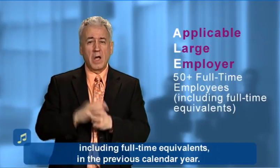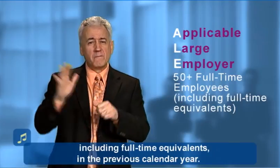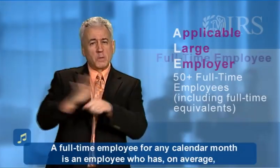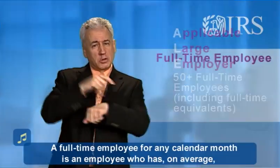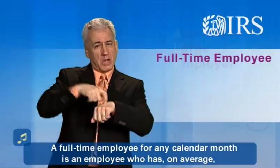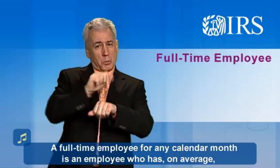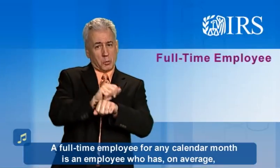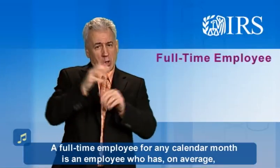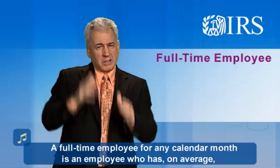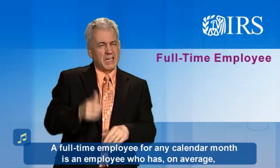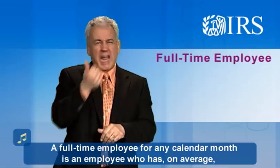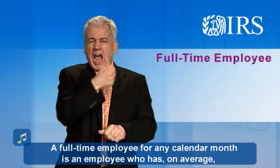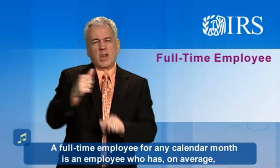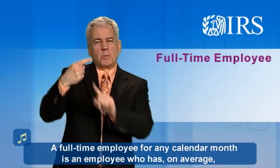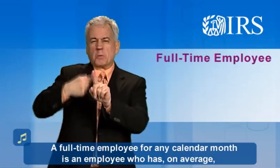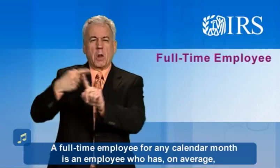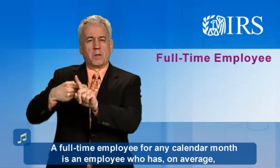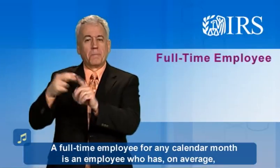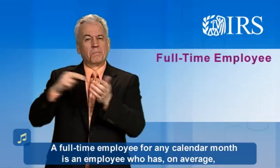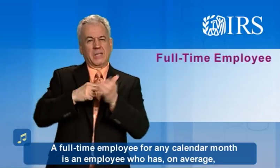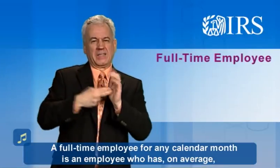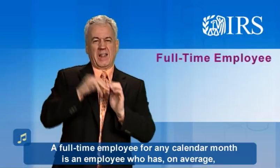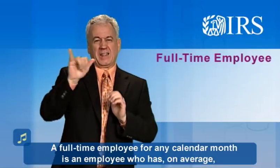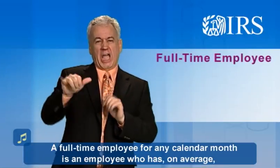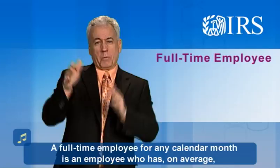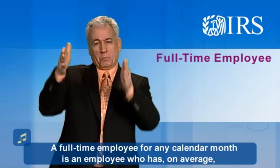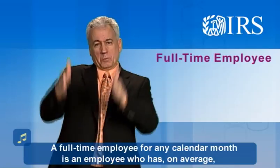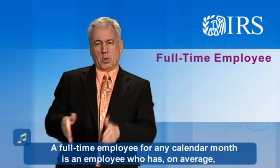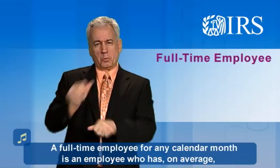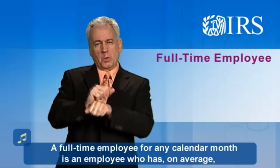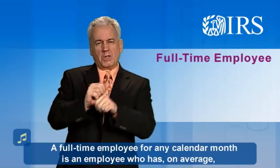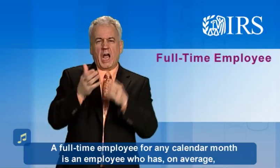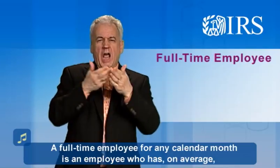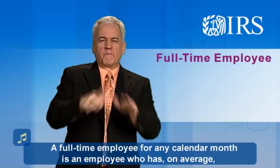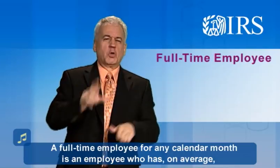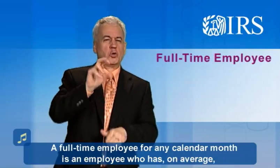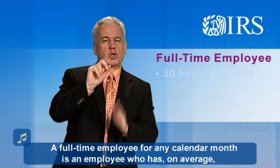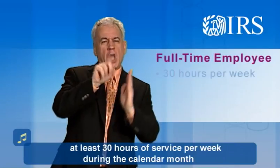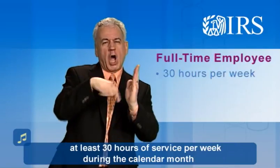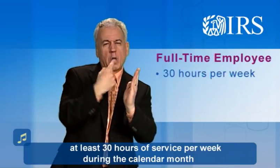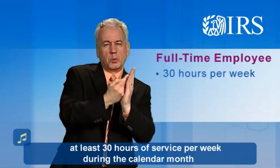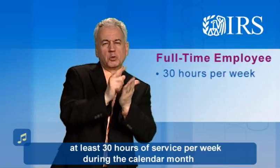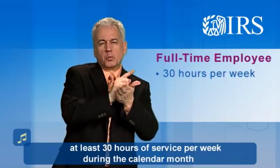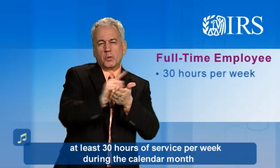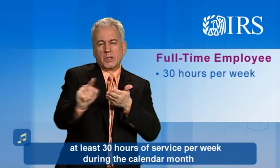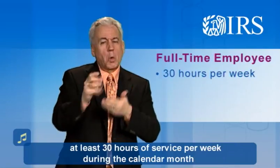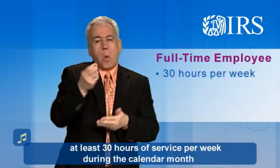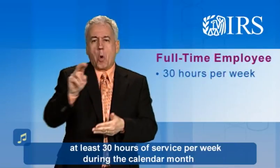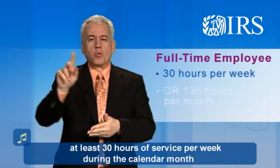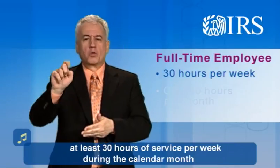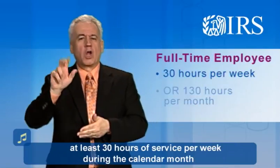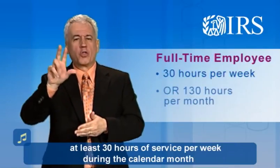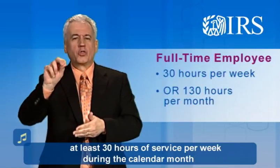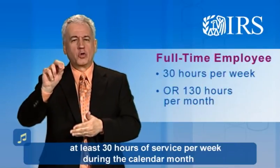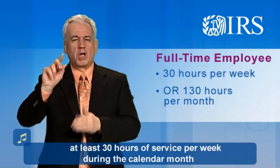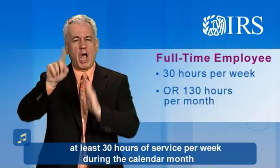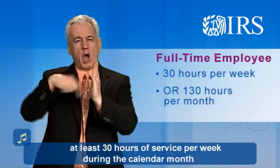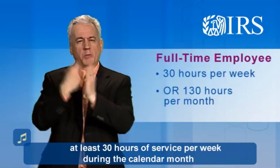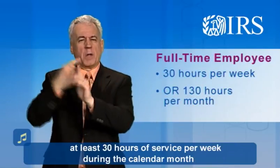A full-time employee for any calendar month is an employee who has, on average, at least 30 hours of service per week during the